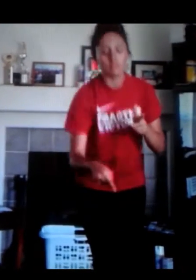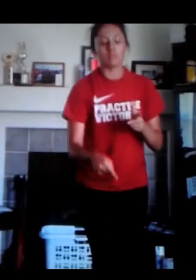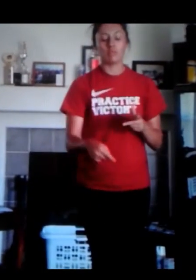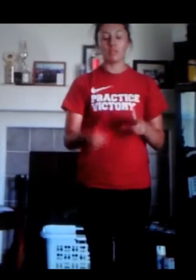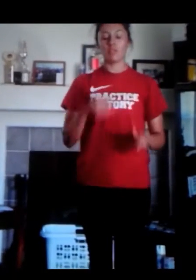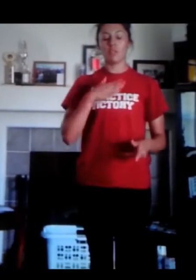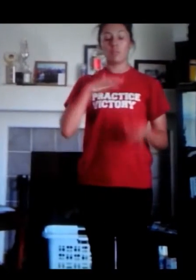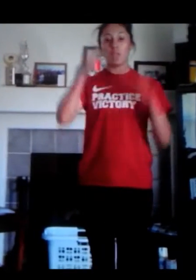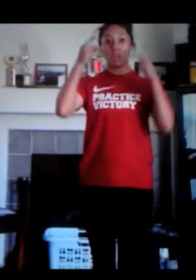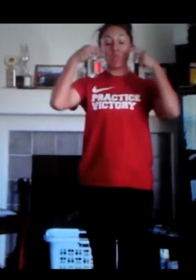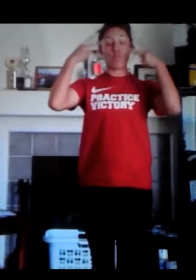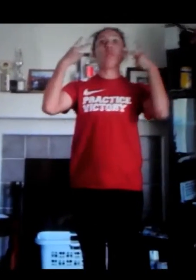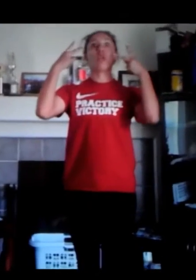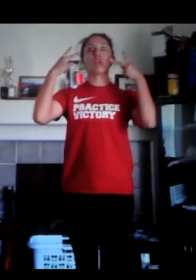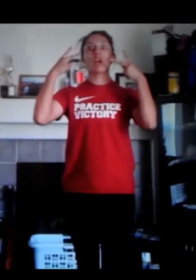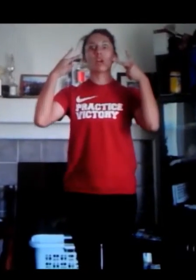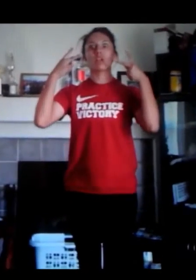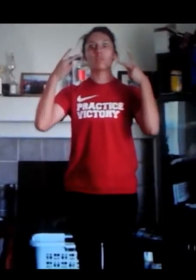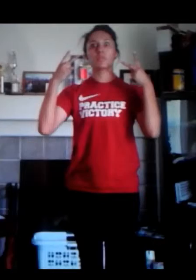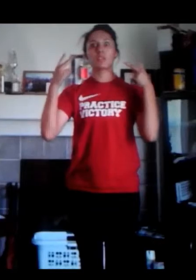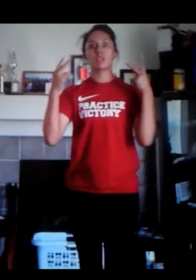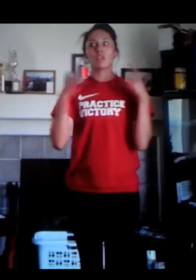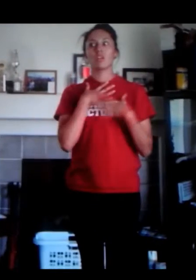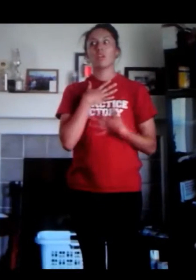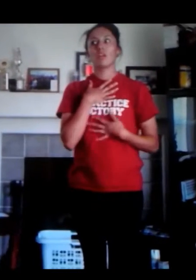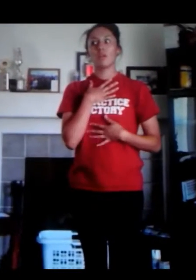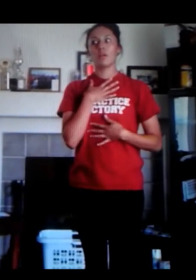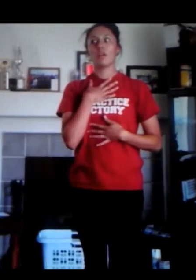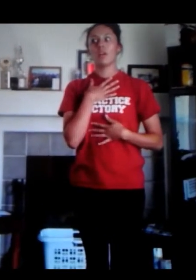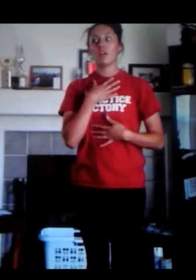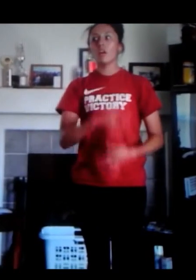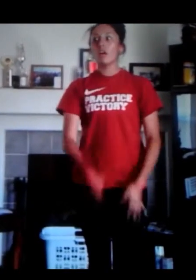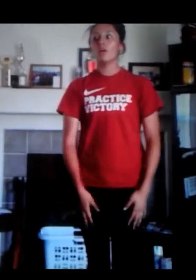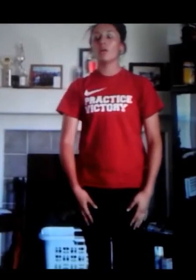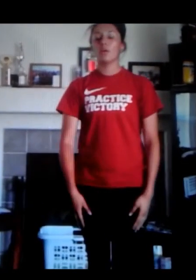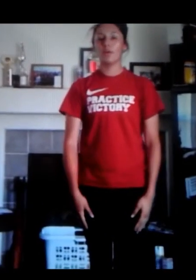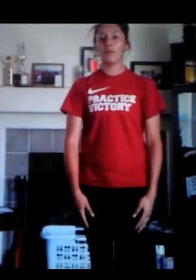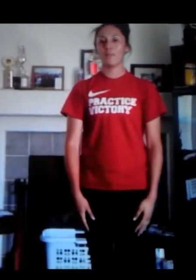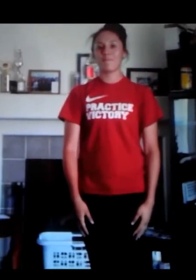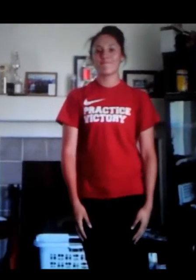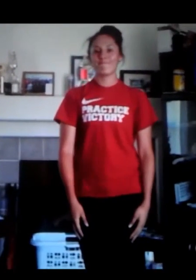Michael Jackson sinked into the ground, and then I woke up from my dream.